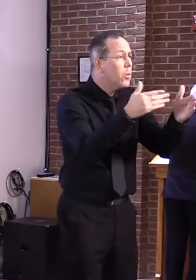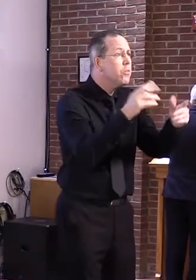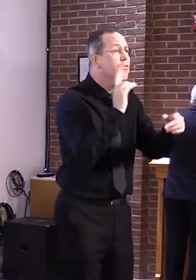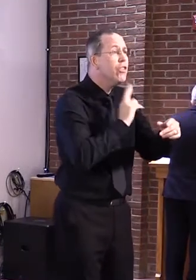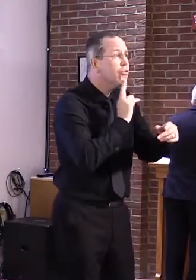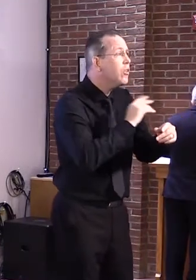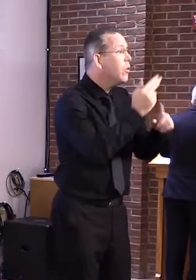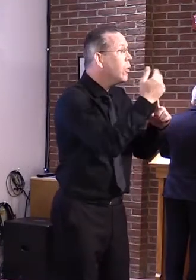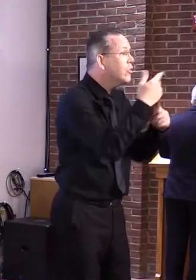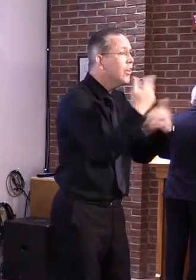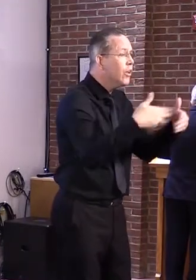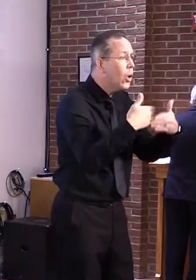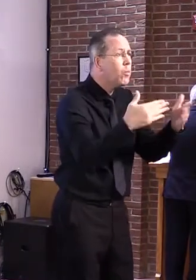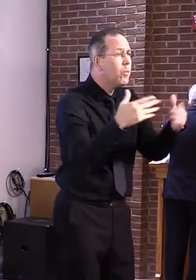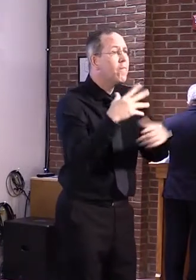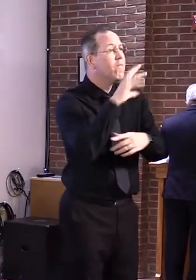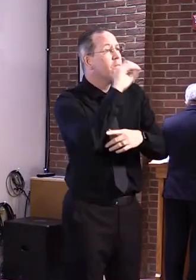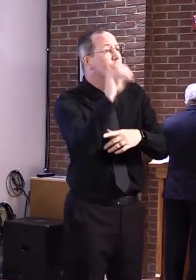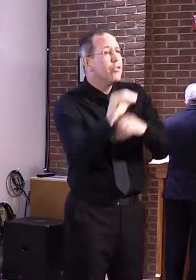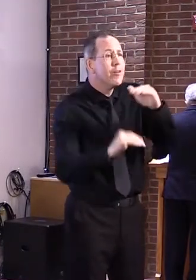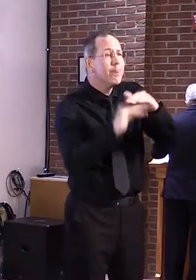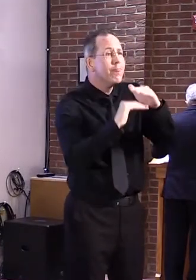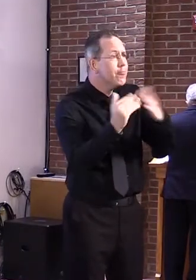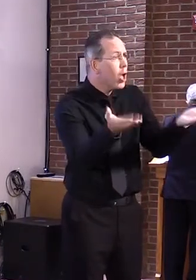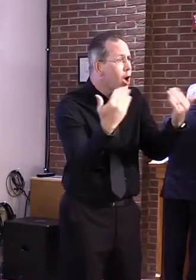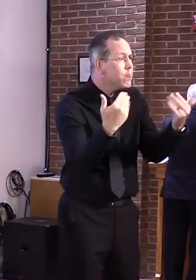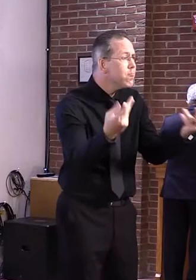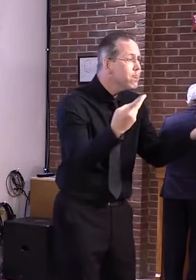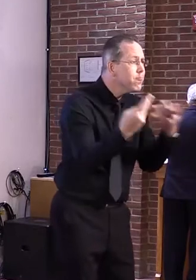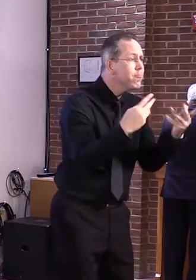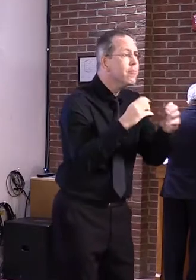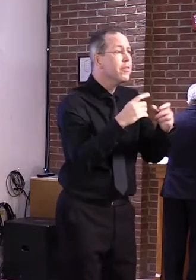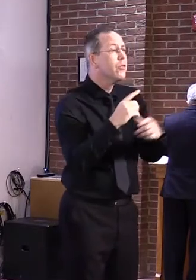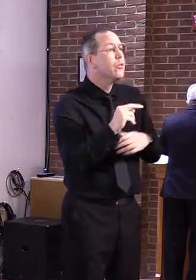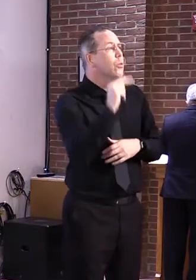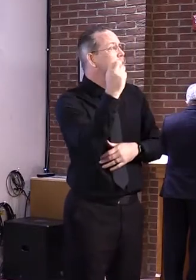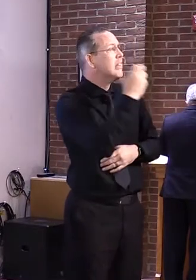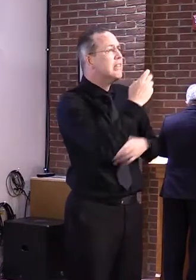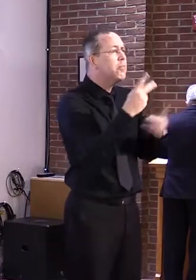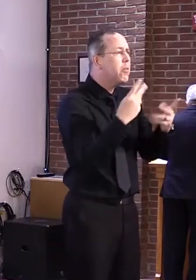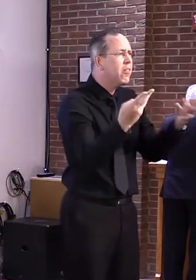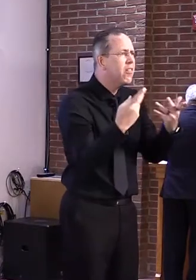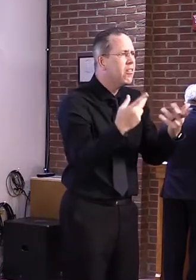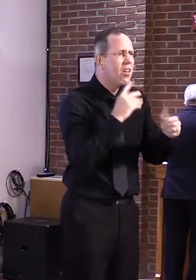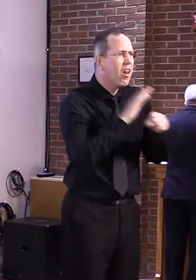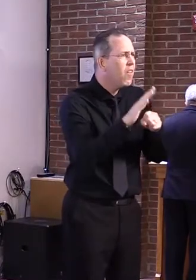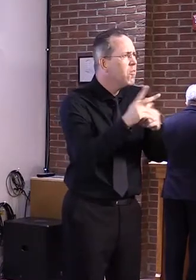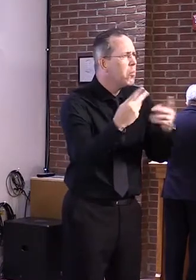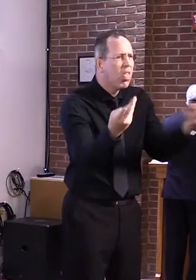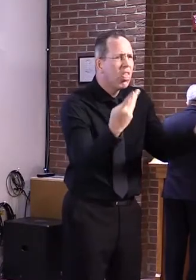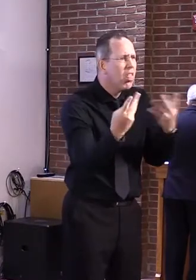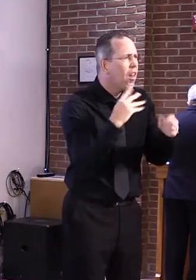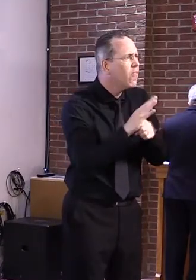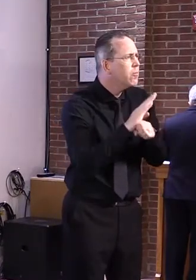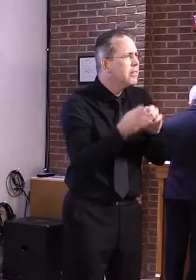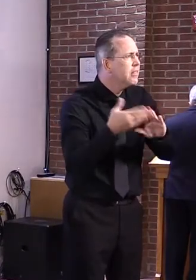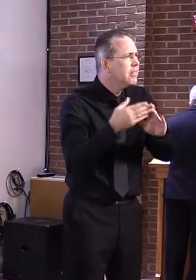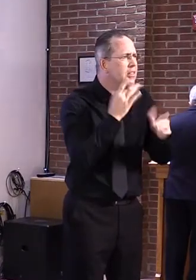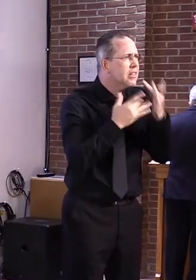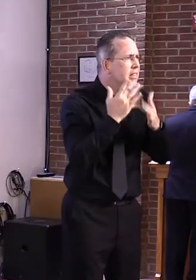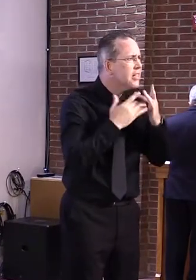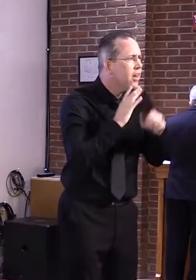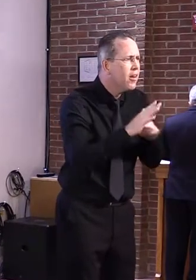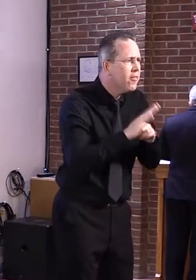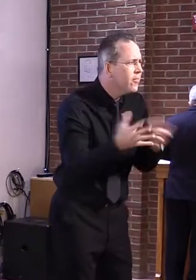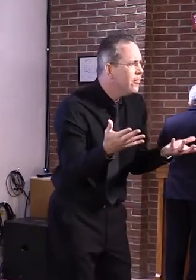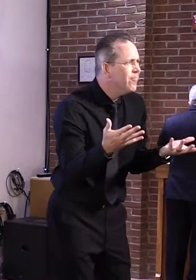without quarantine from counties in the Northeast with a low case count, these businesses still aren't bringing in enough customers to make ends